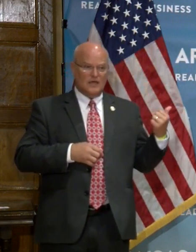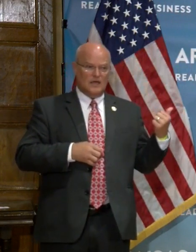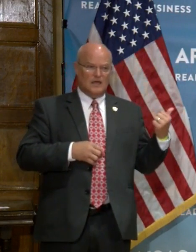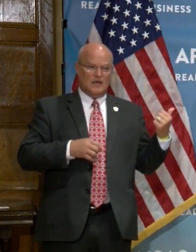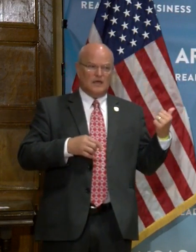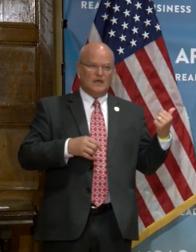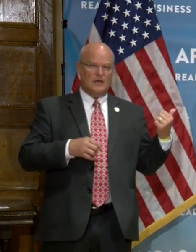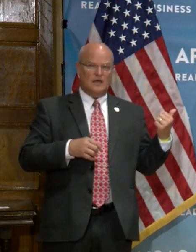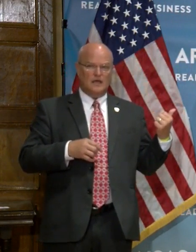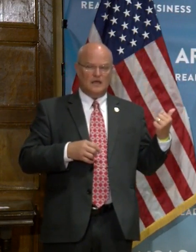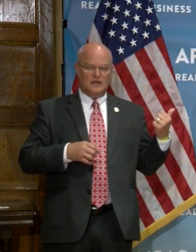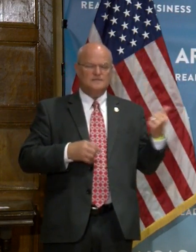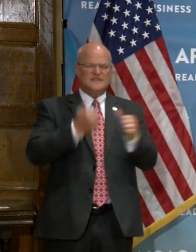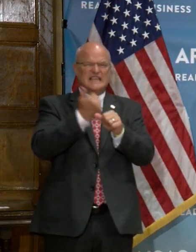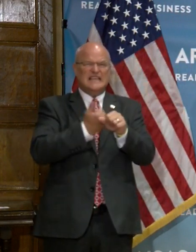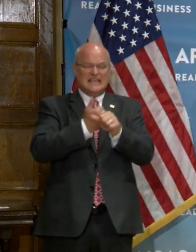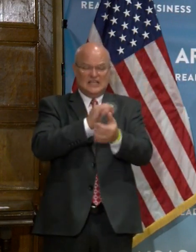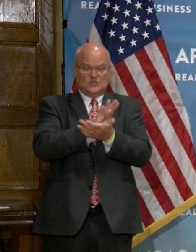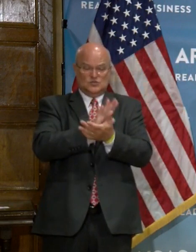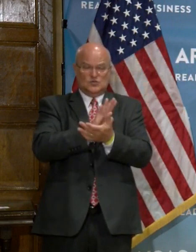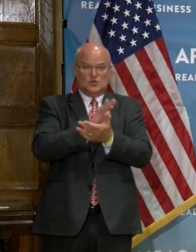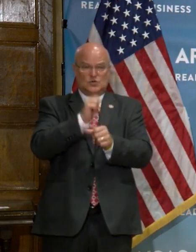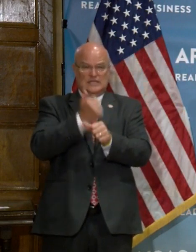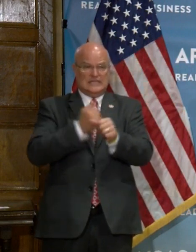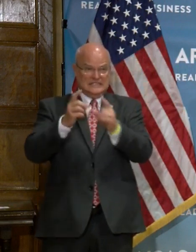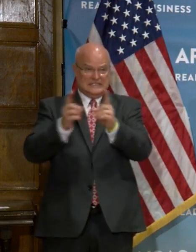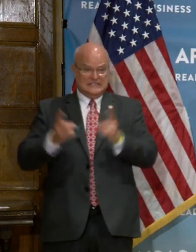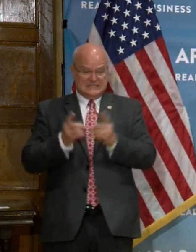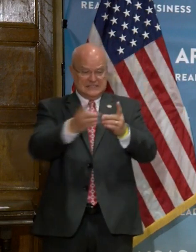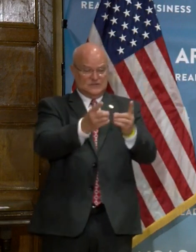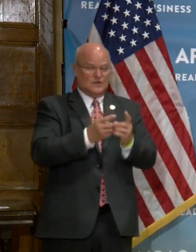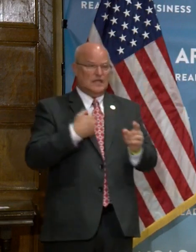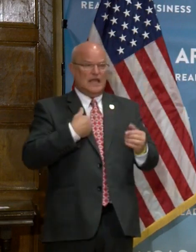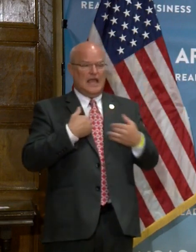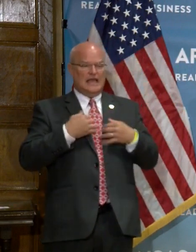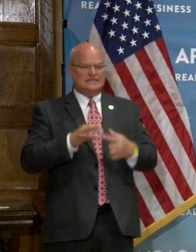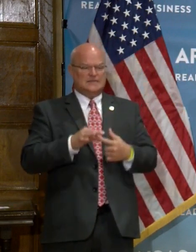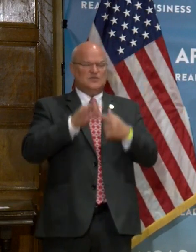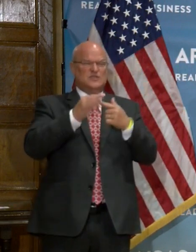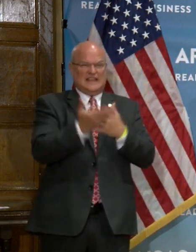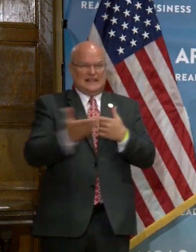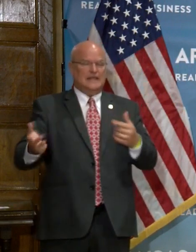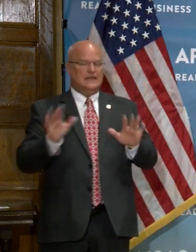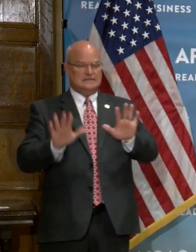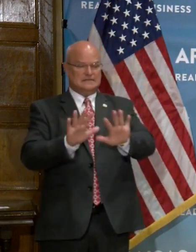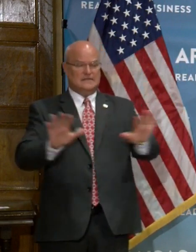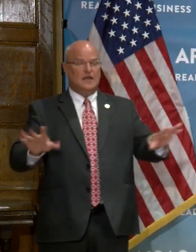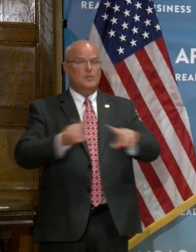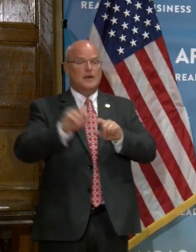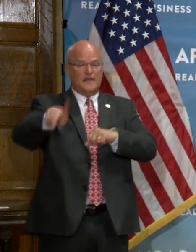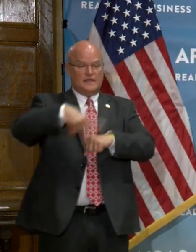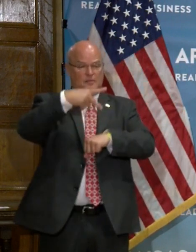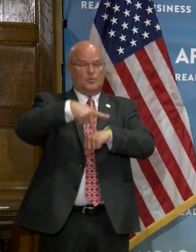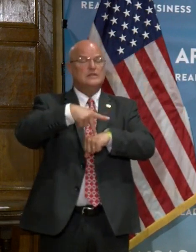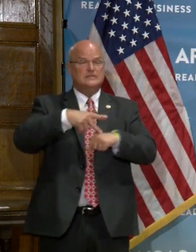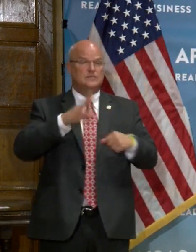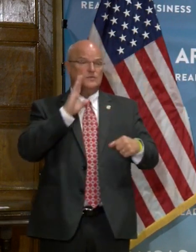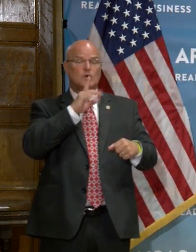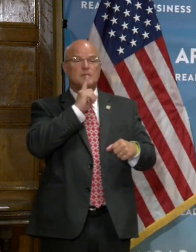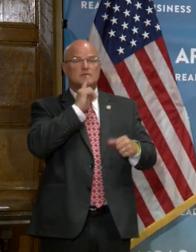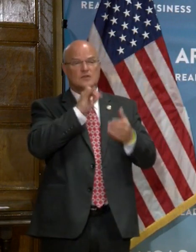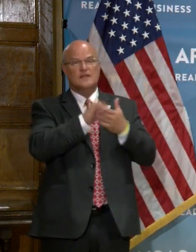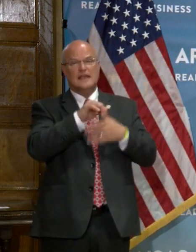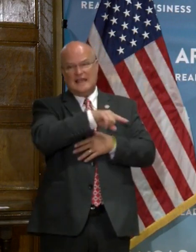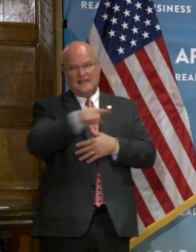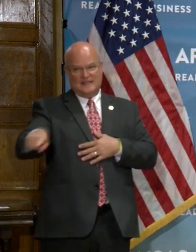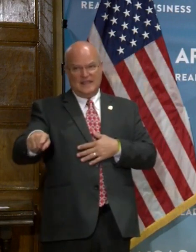Well, each school and each district has some unique features, but the principals, certainly we will make sure